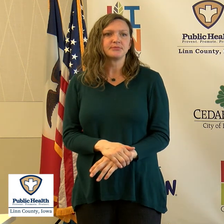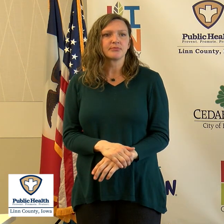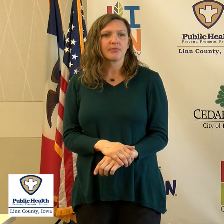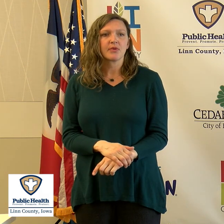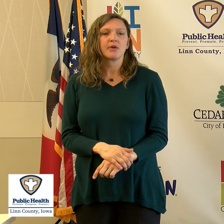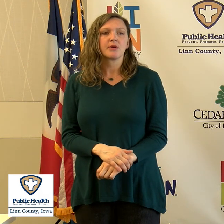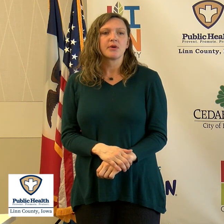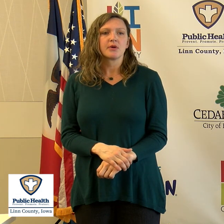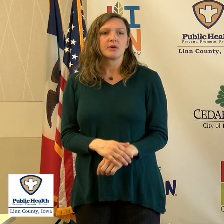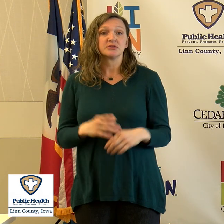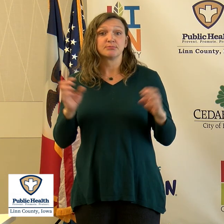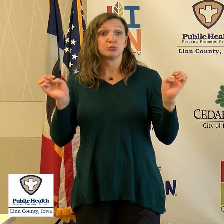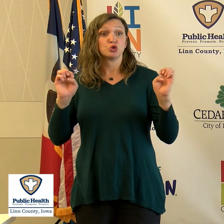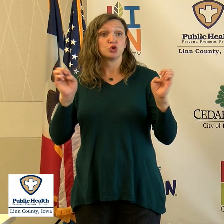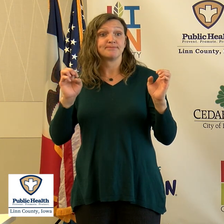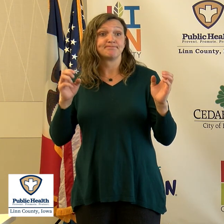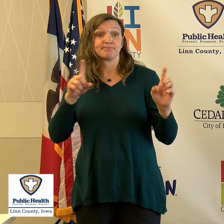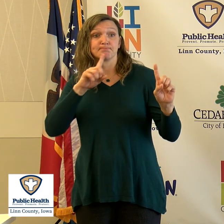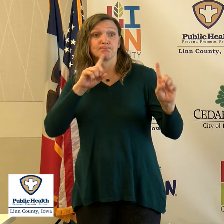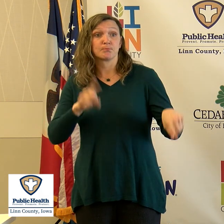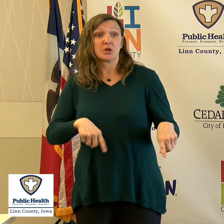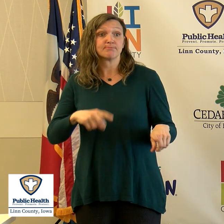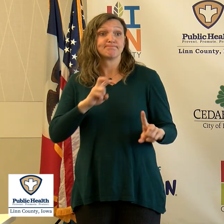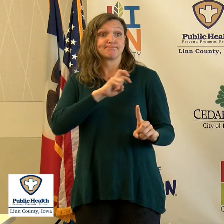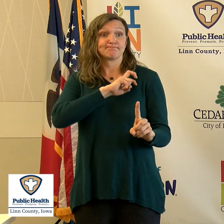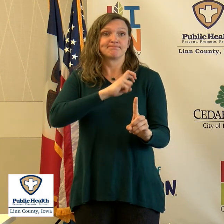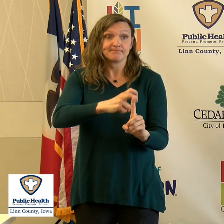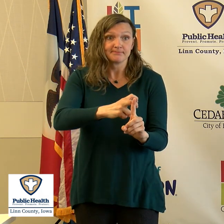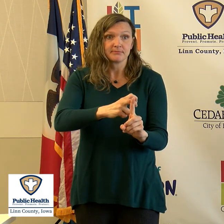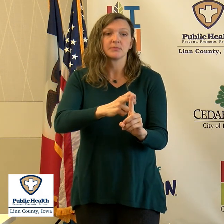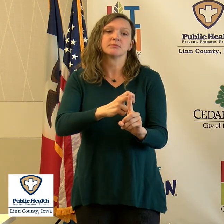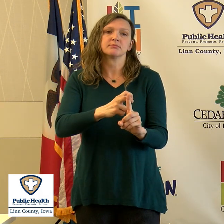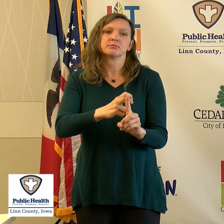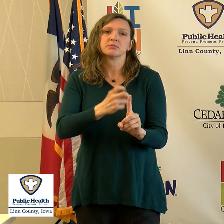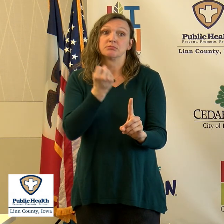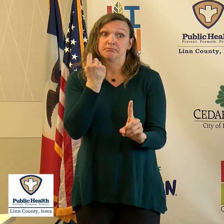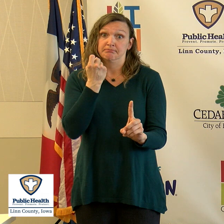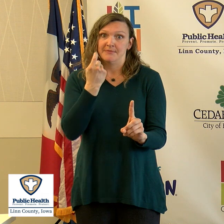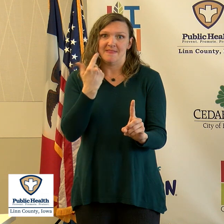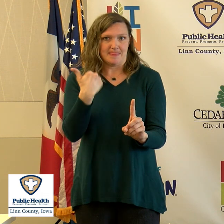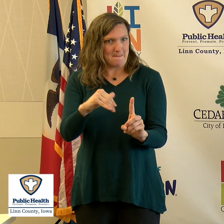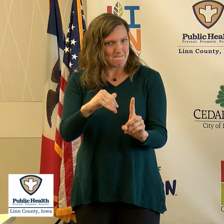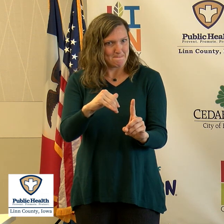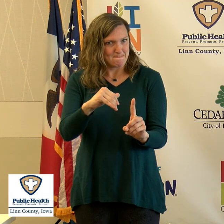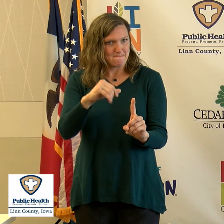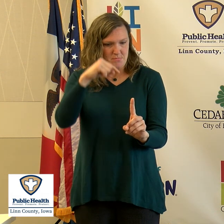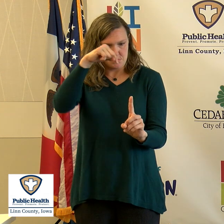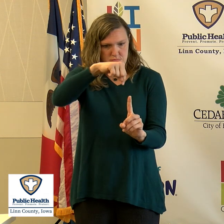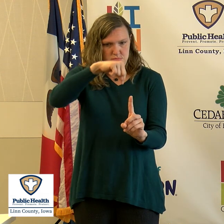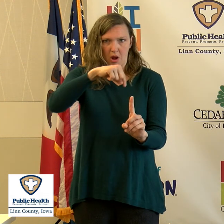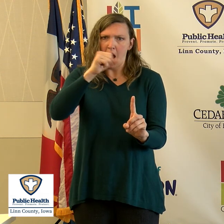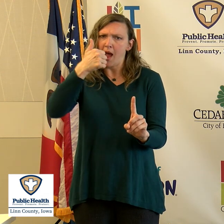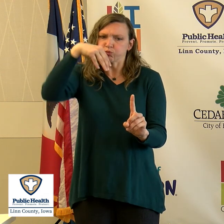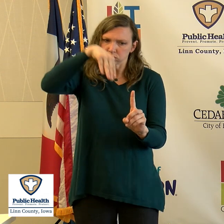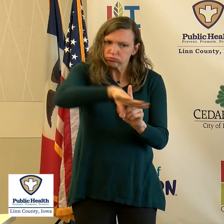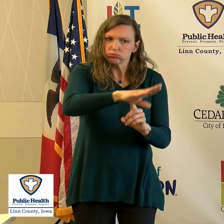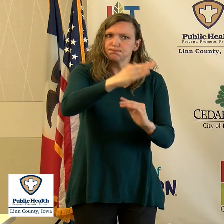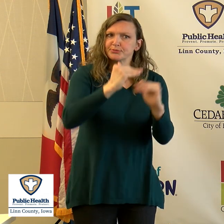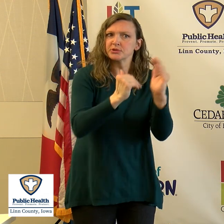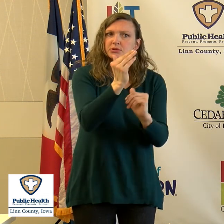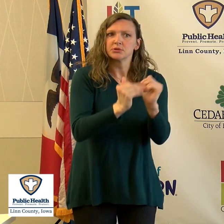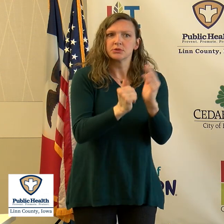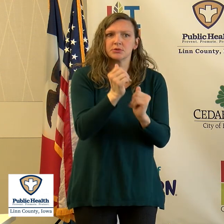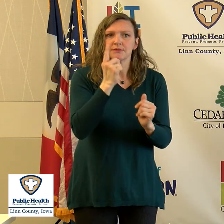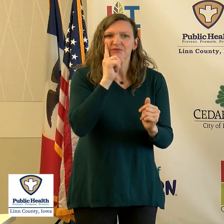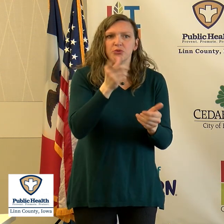the facility if transport needed to happen. We need to limit that exposure to help protect the residents and to help